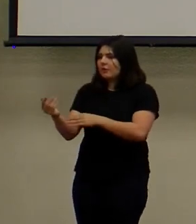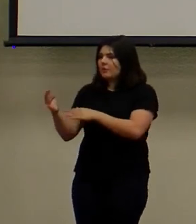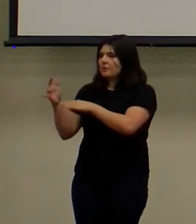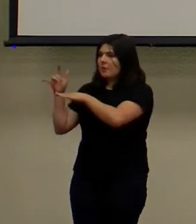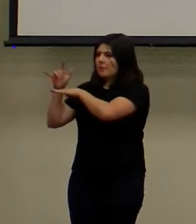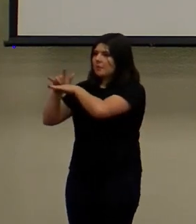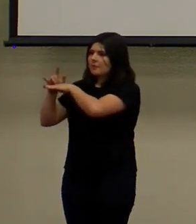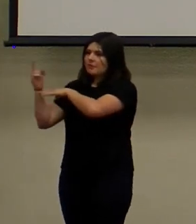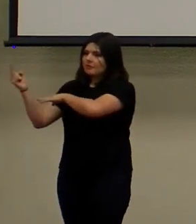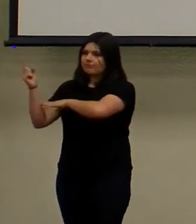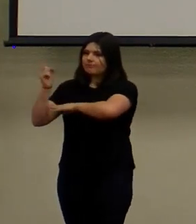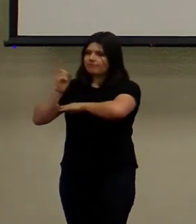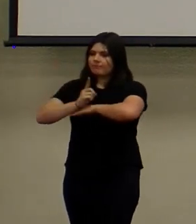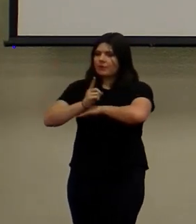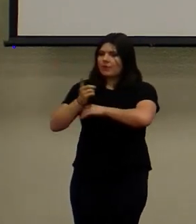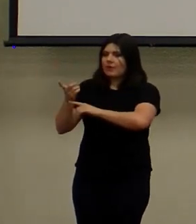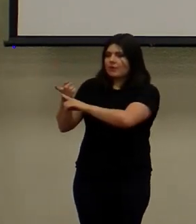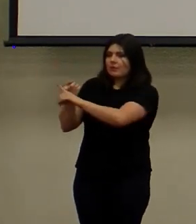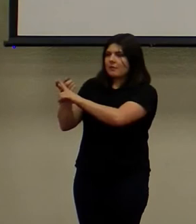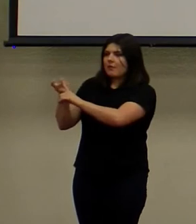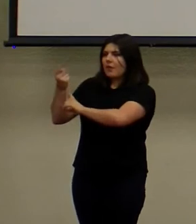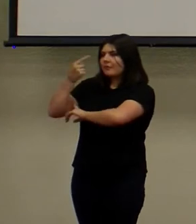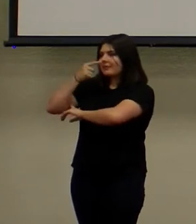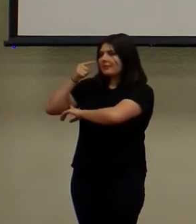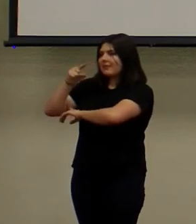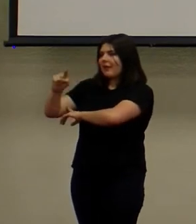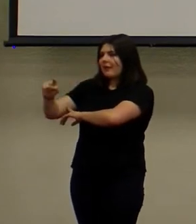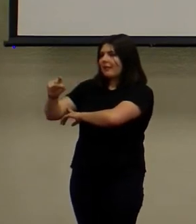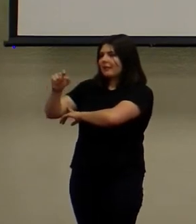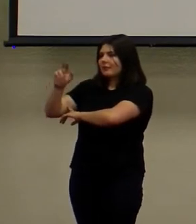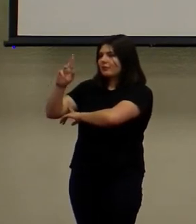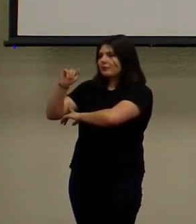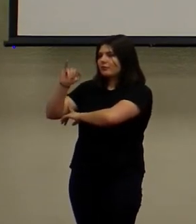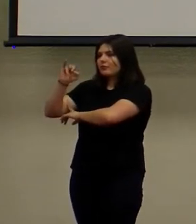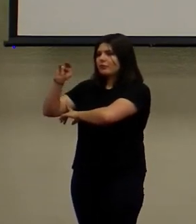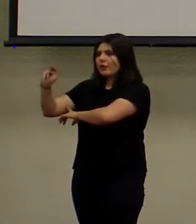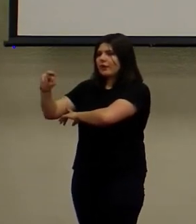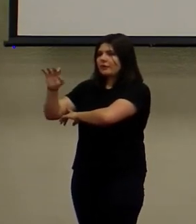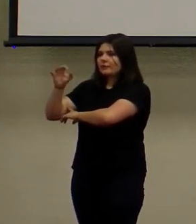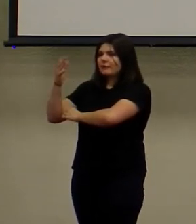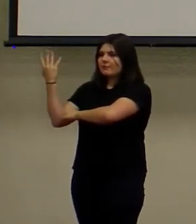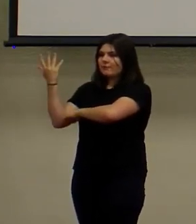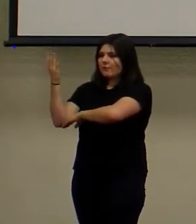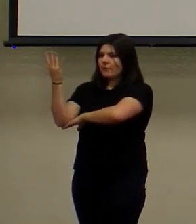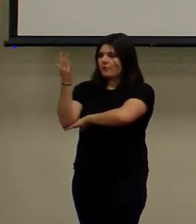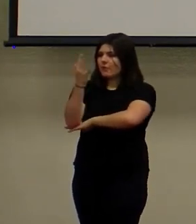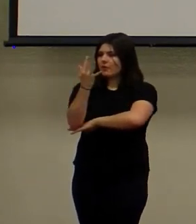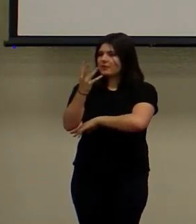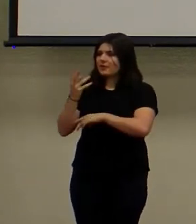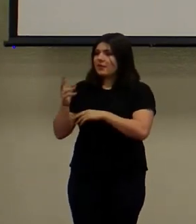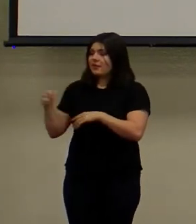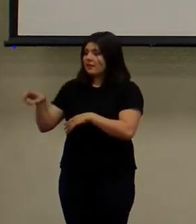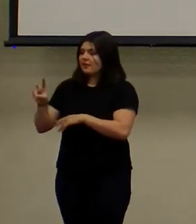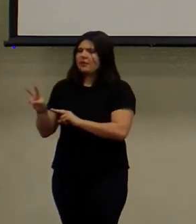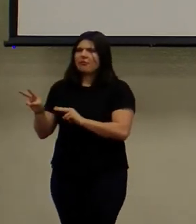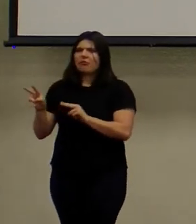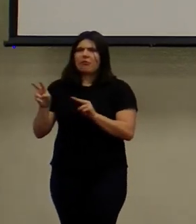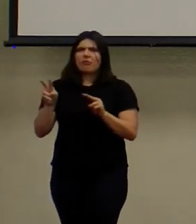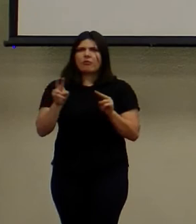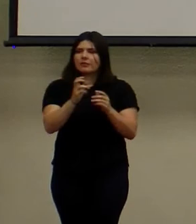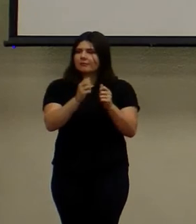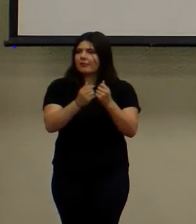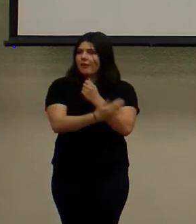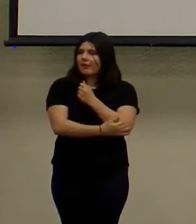from the exotic rainforest of Thailand, looked out across the country here,